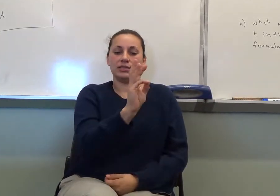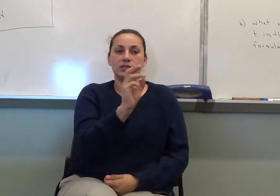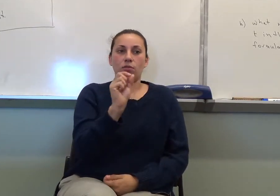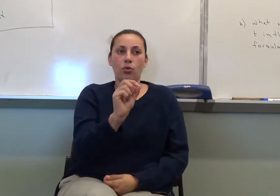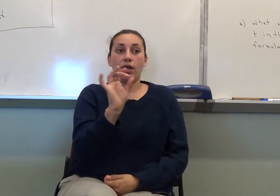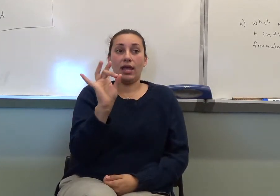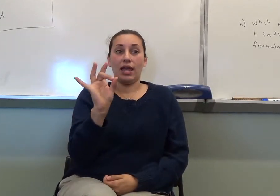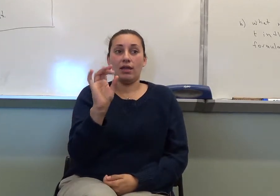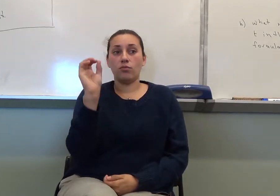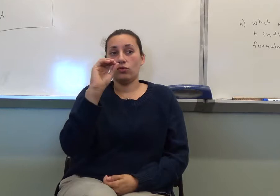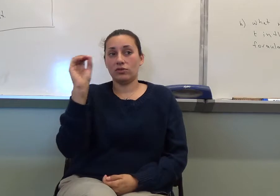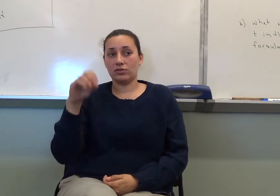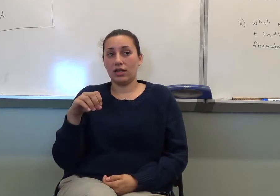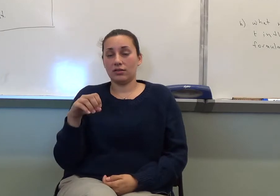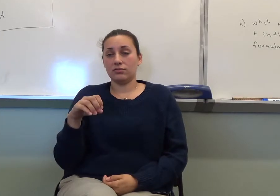is the percent